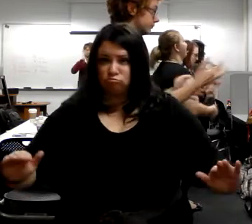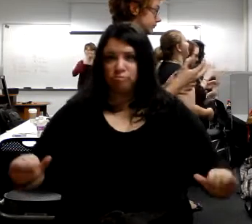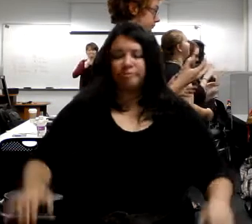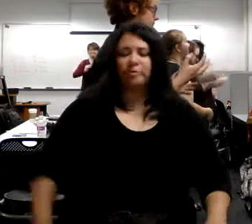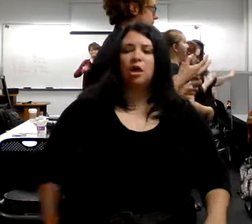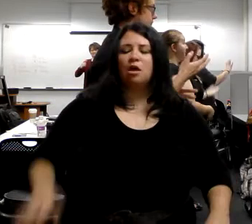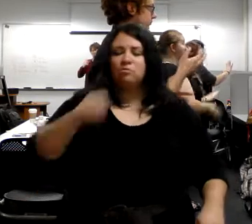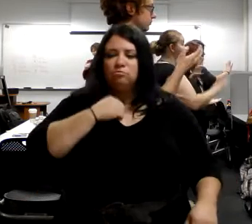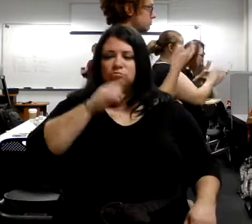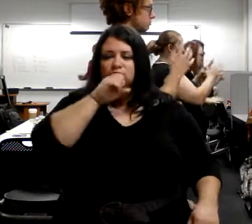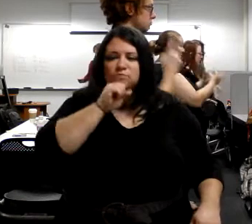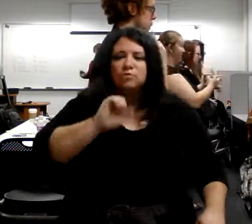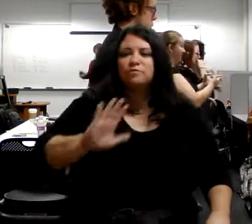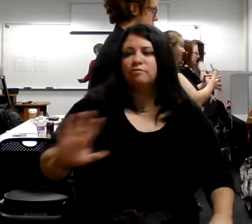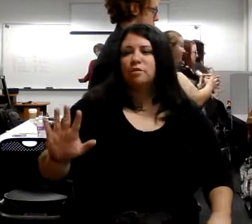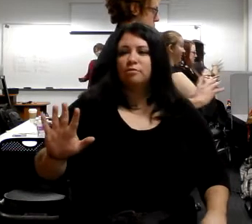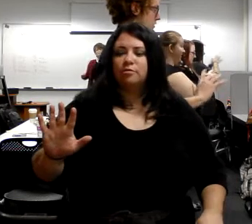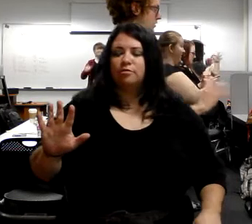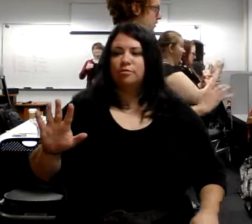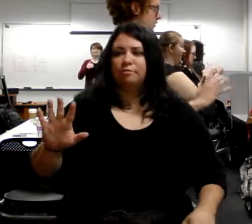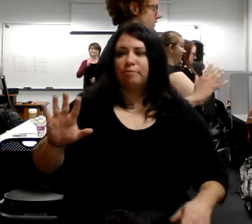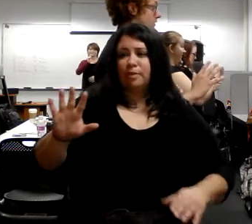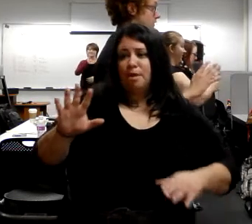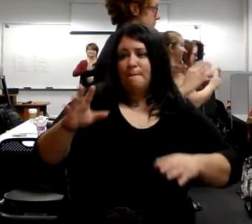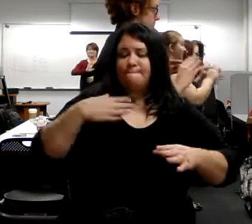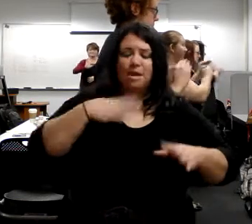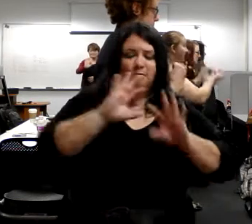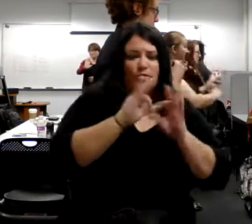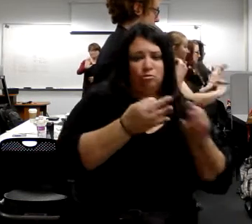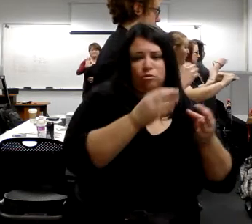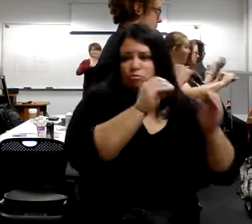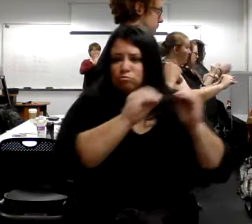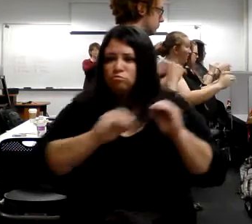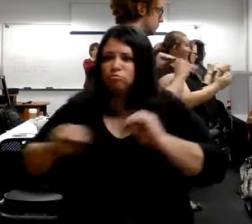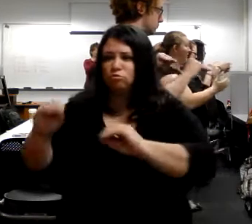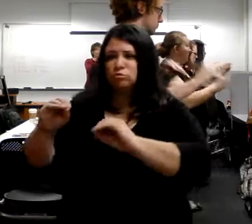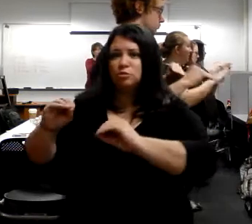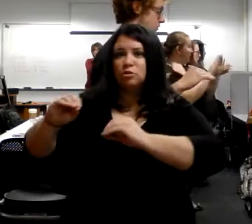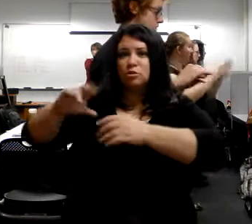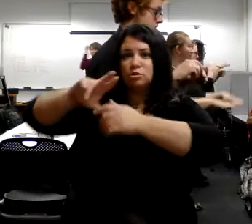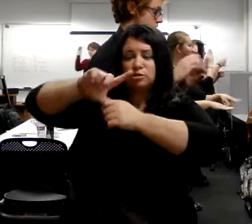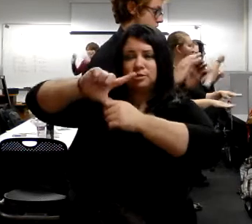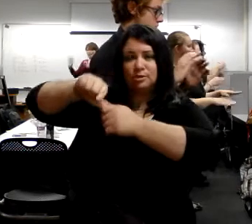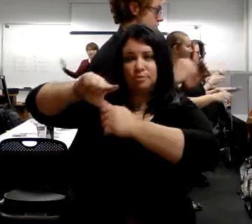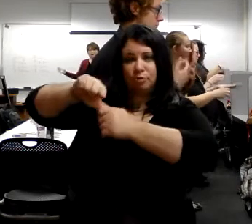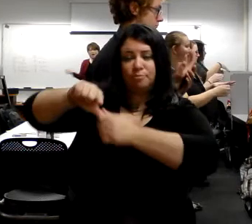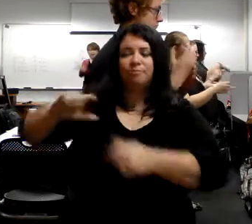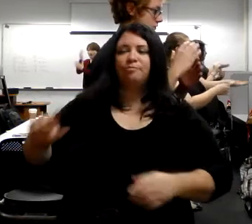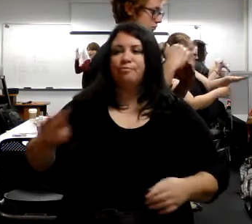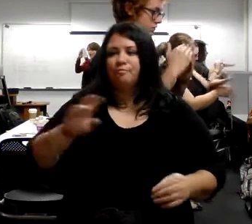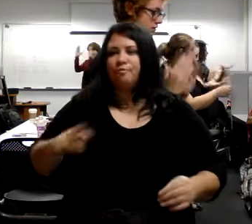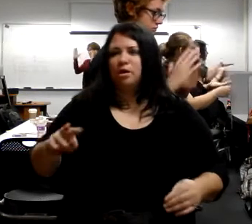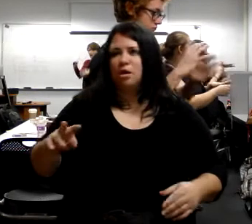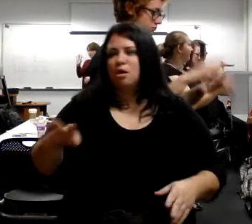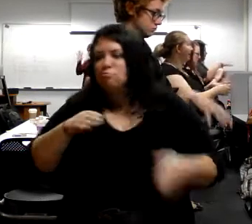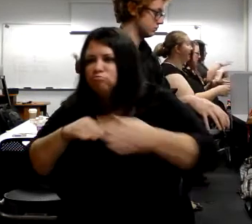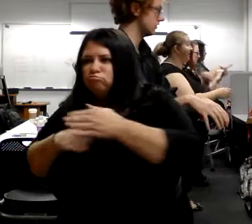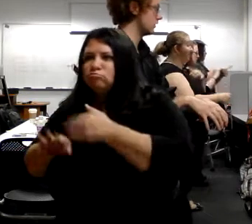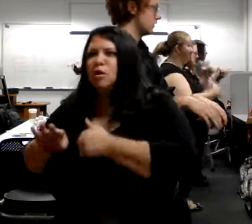moved to a new house in the south suburbs. When we arrived, I was so excited because I saw a little girl across the street. I was like, okay,